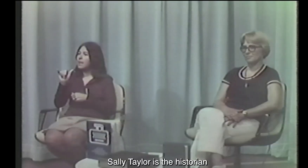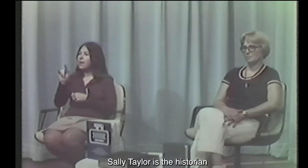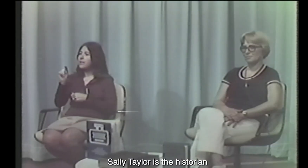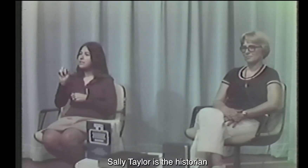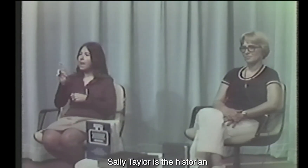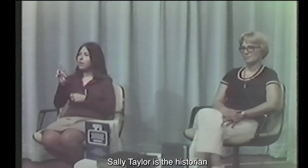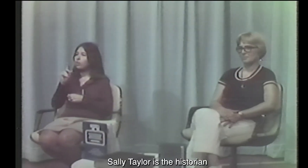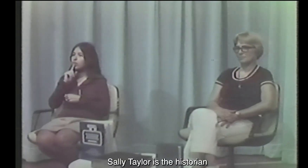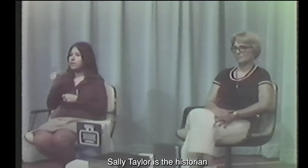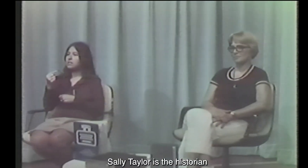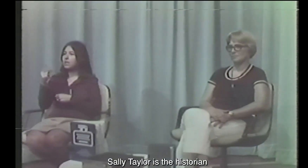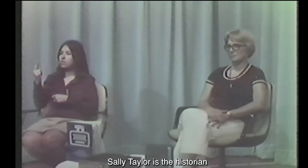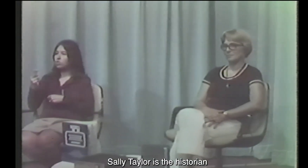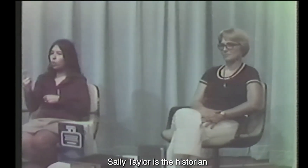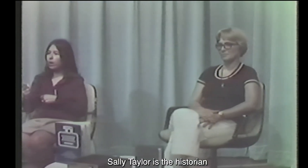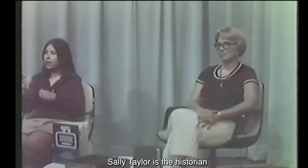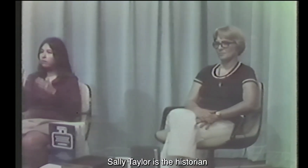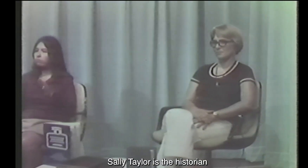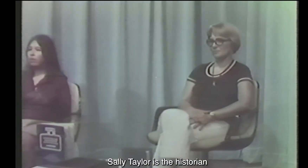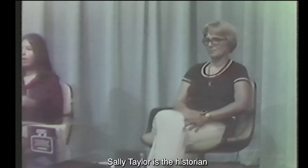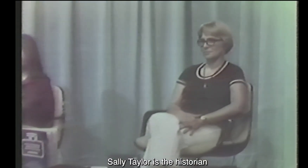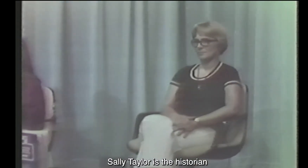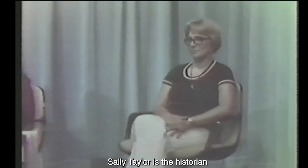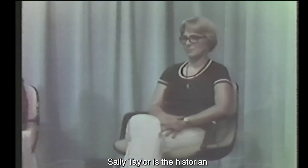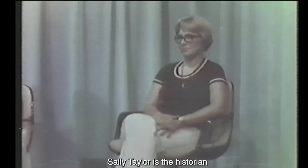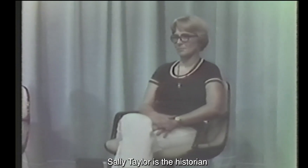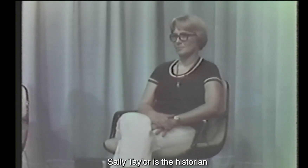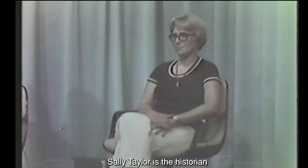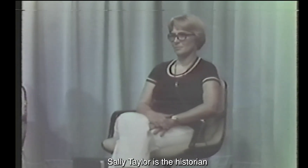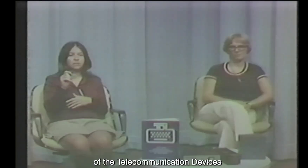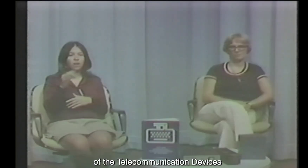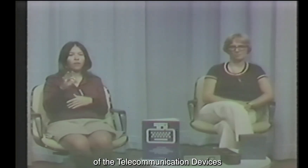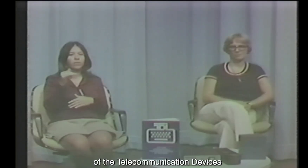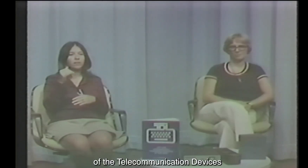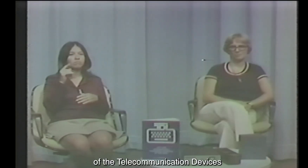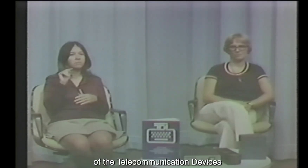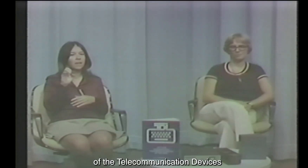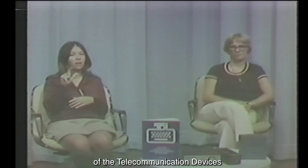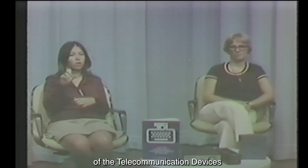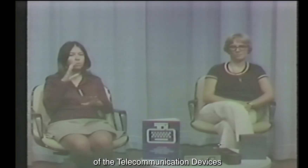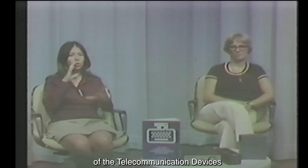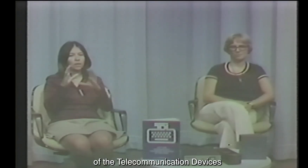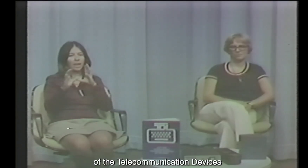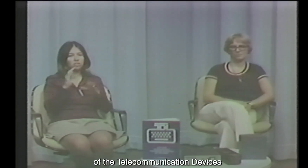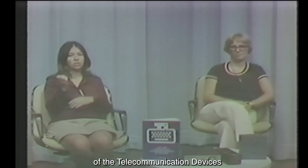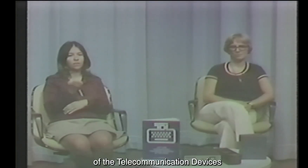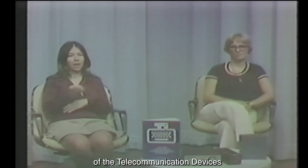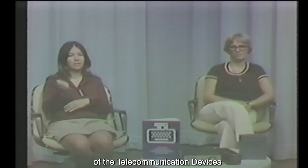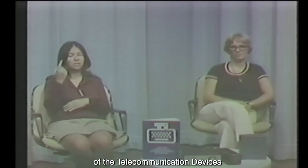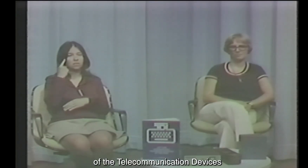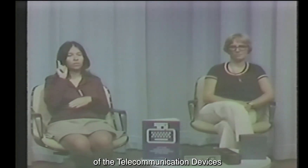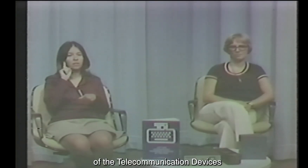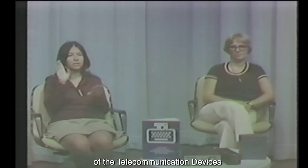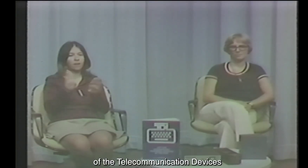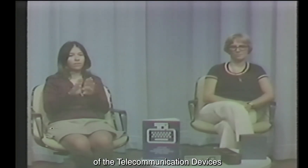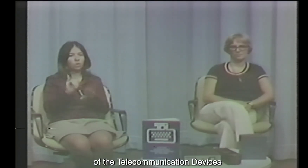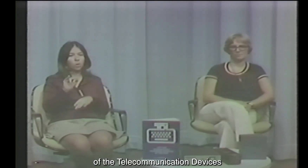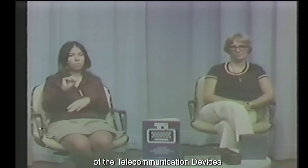Sally Taylor is the historian and the archivist of the Telecommunication Devices for the Deaf